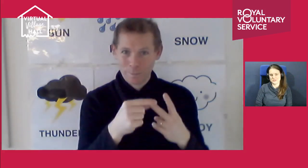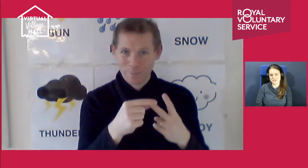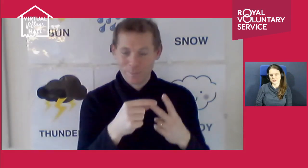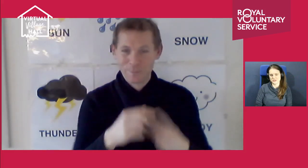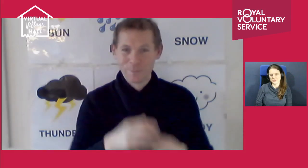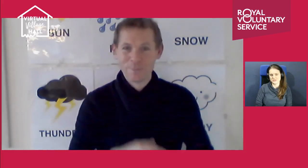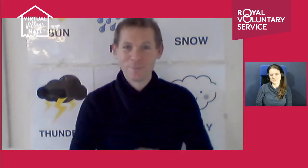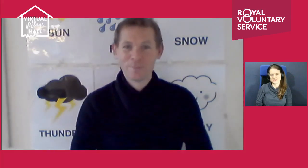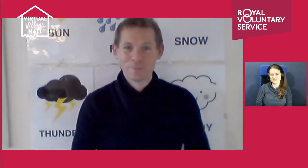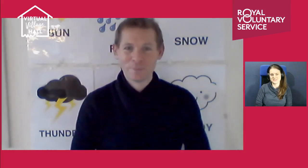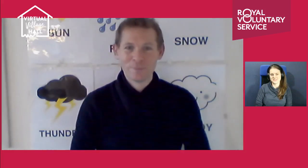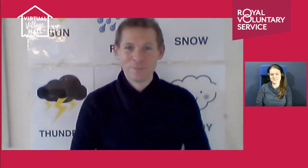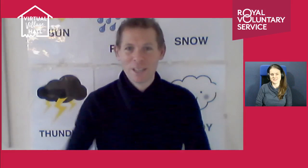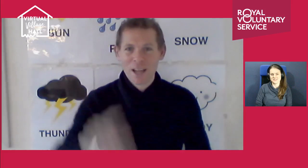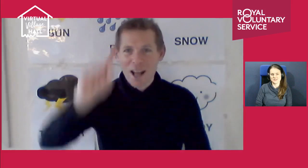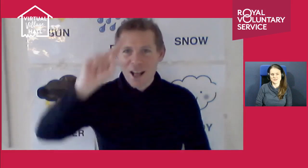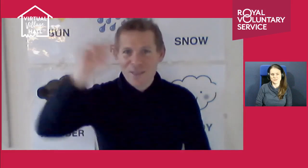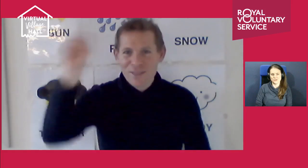Number 2